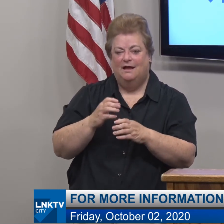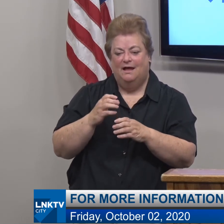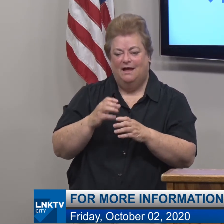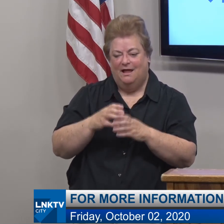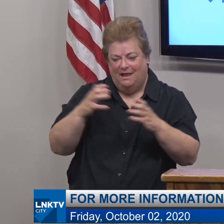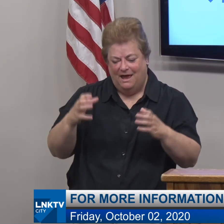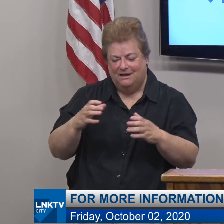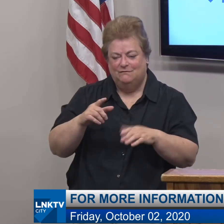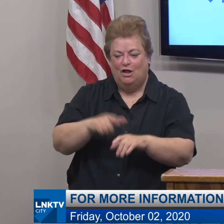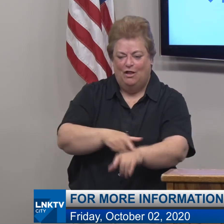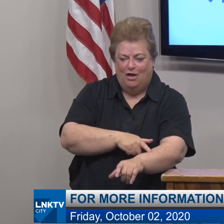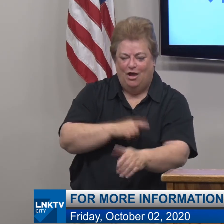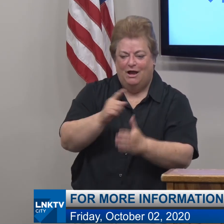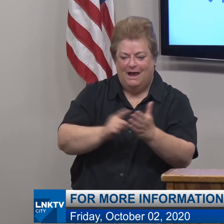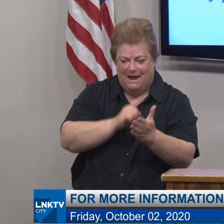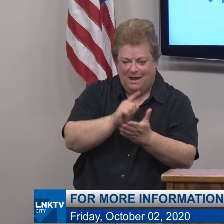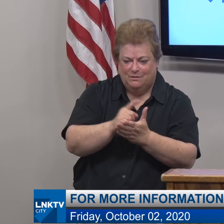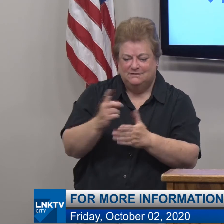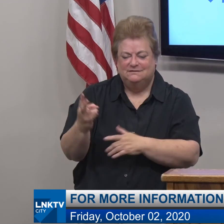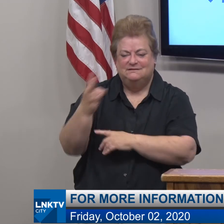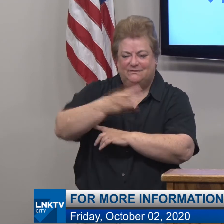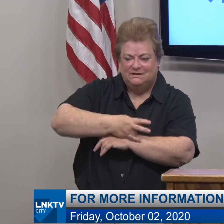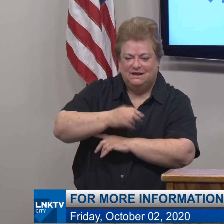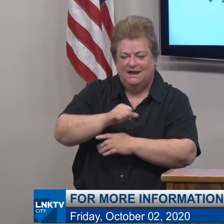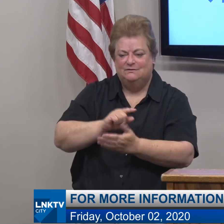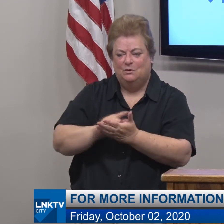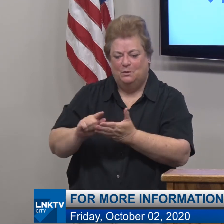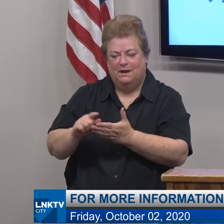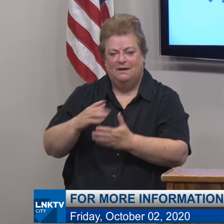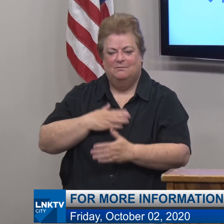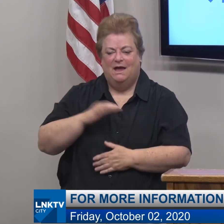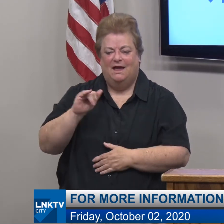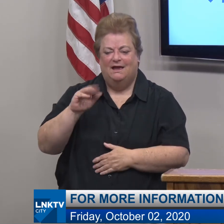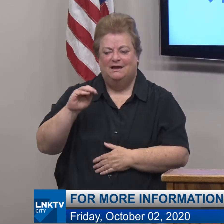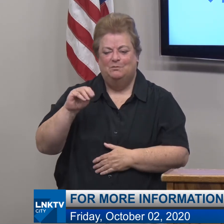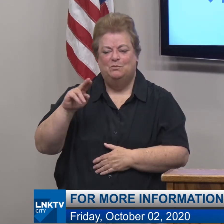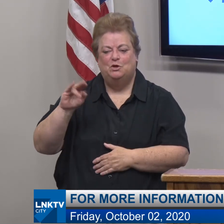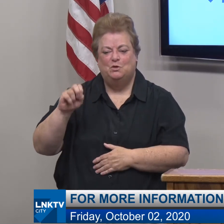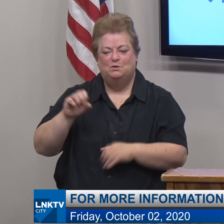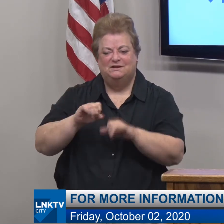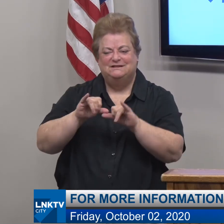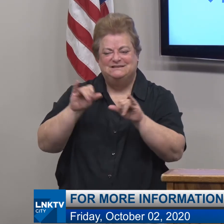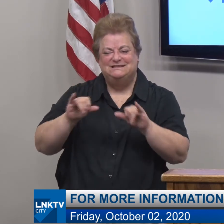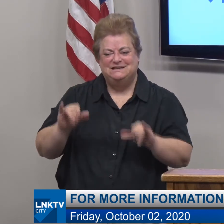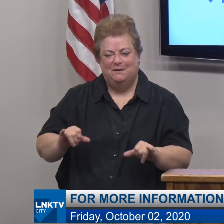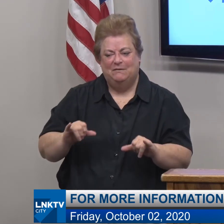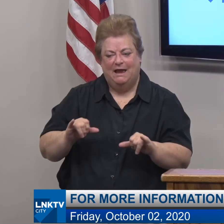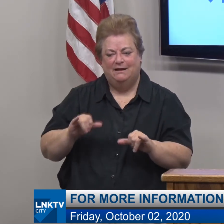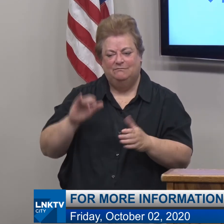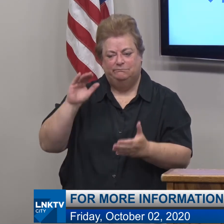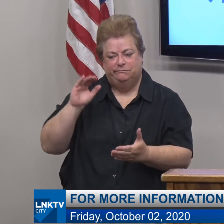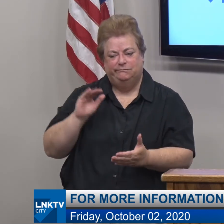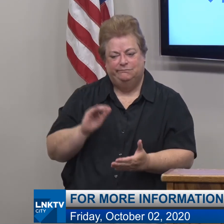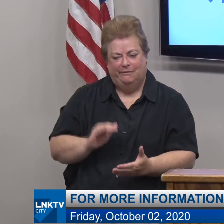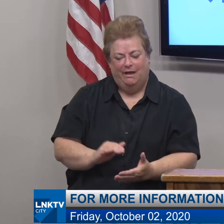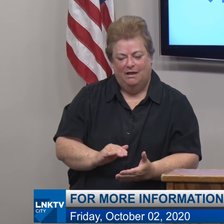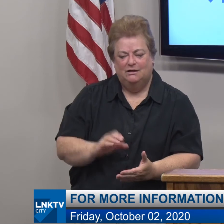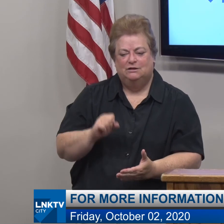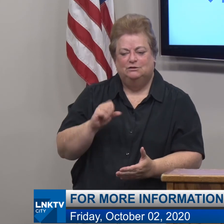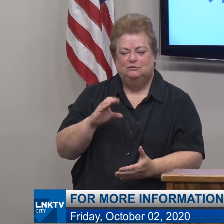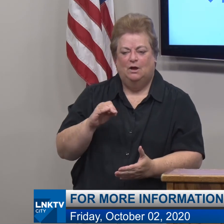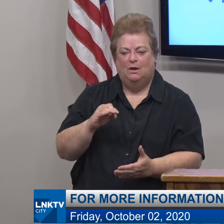7 days a week, and probably have my immune system a little run down, so I was probably a good vehicle for